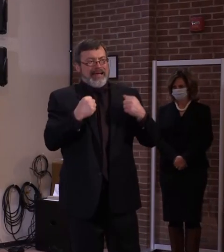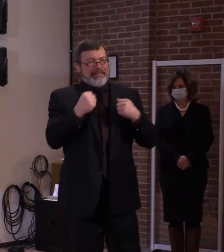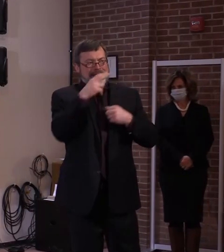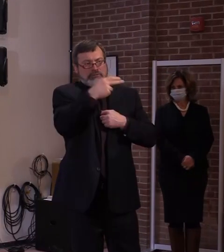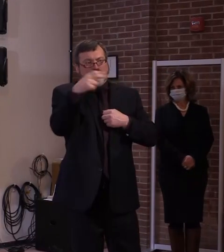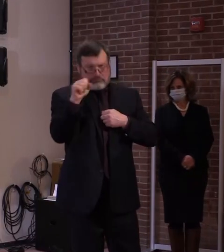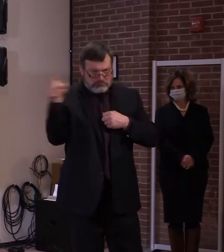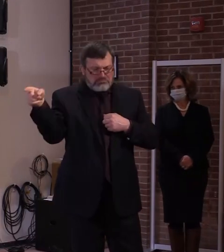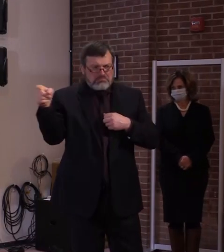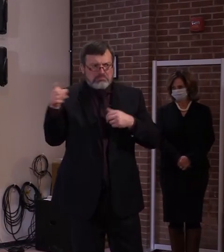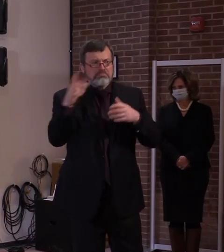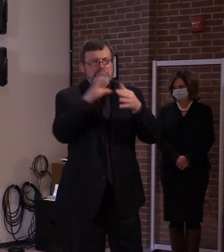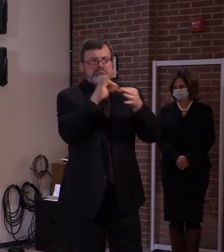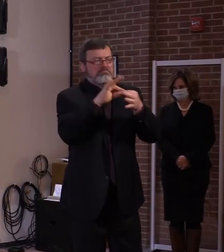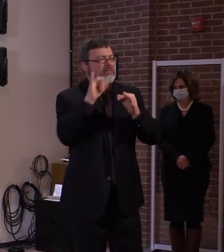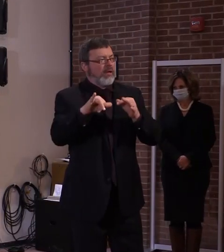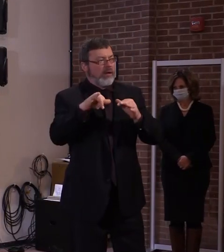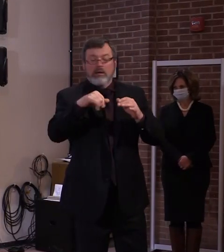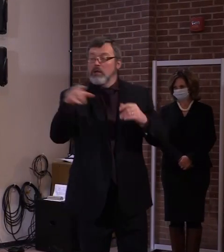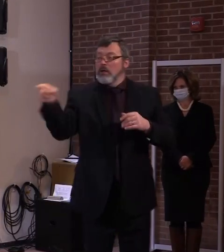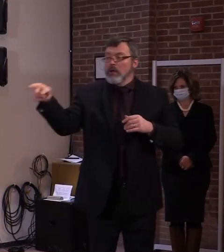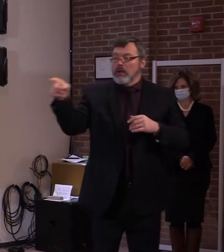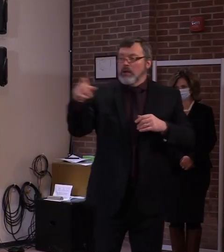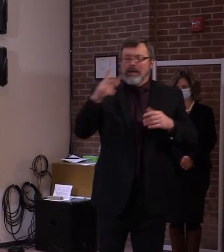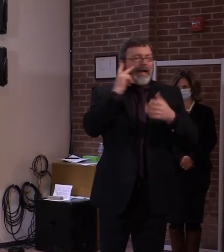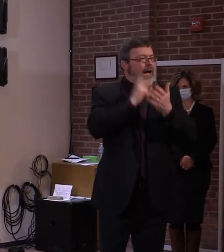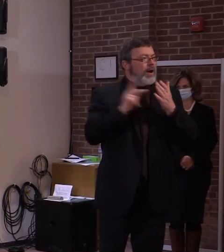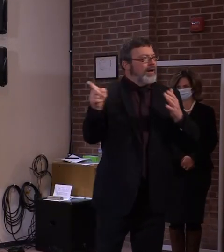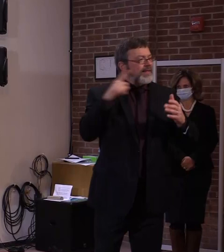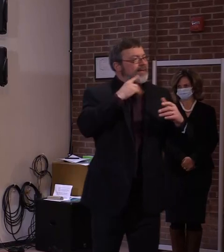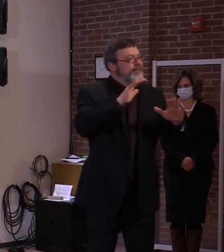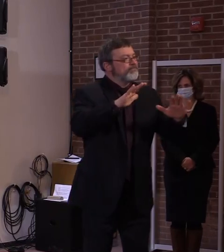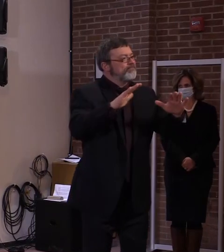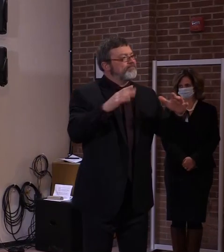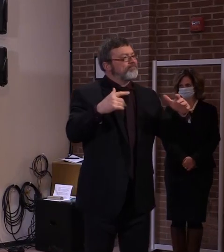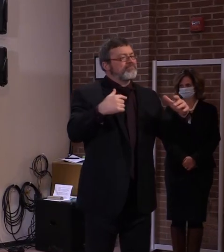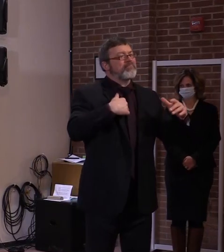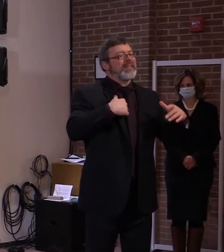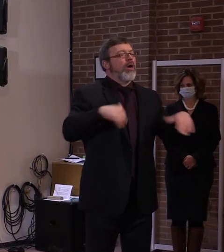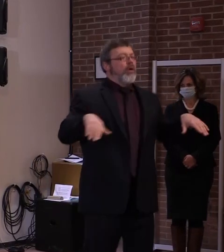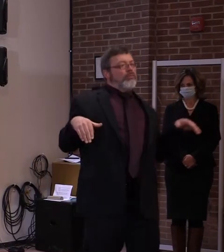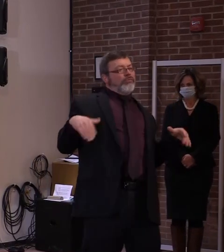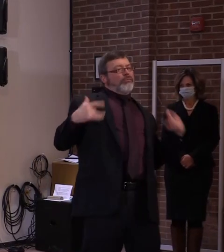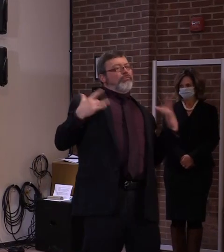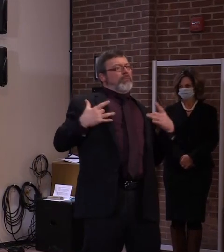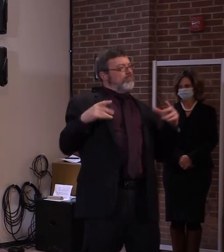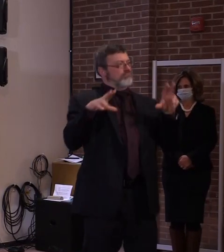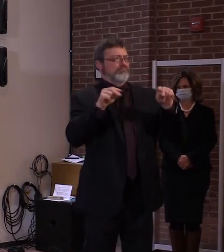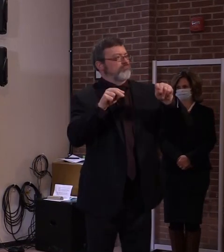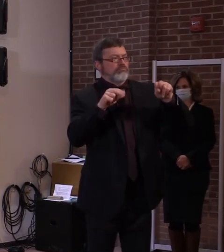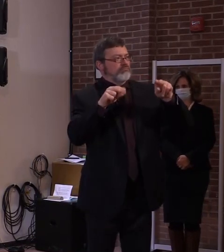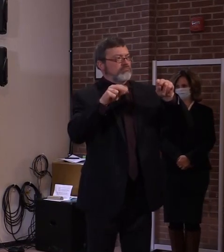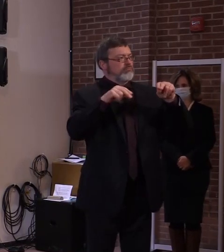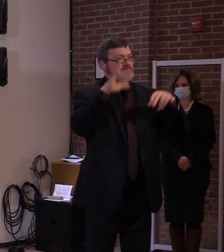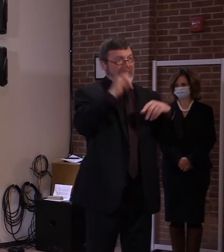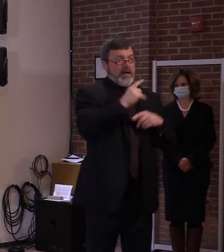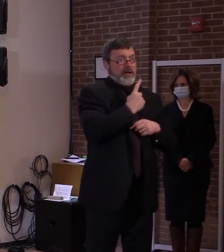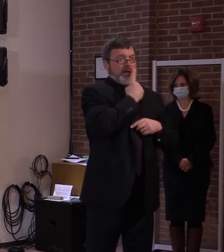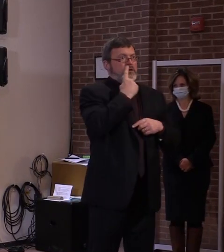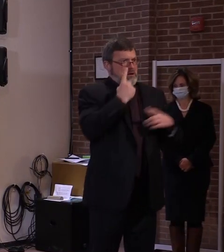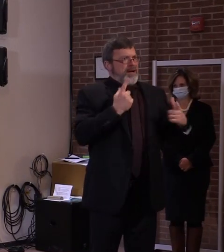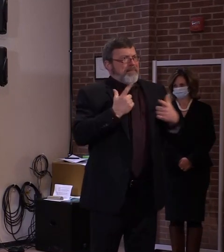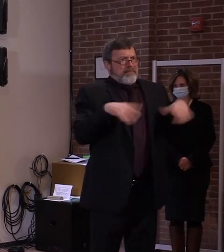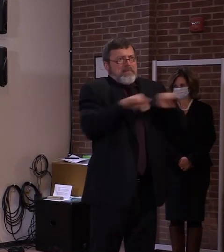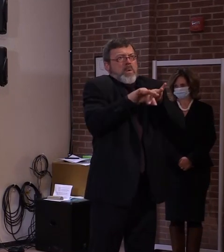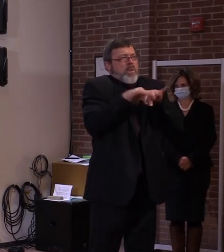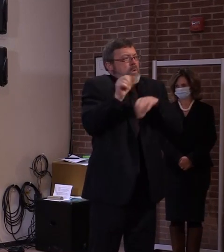Calvin, as you know, we've never sort of backed off from the PCR tests we have. We have PCR testing all through